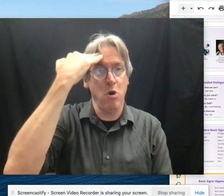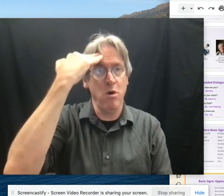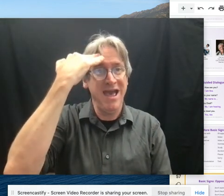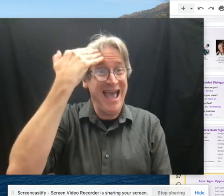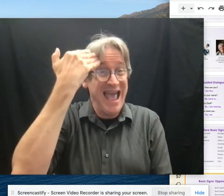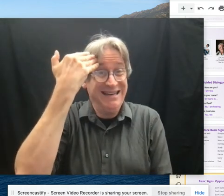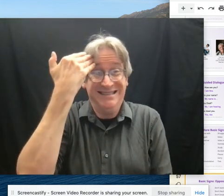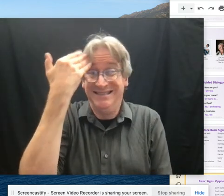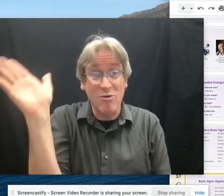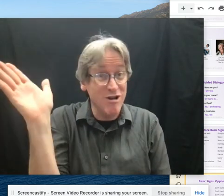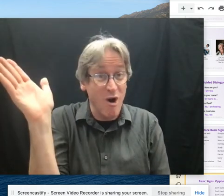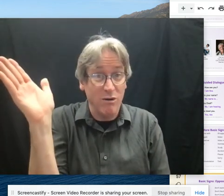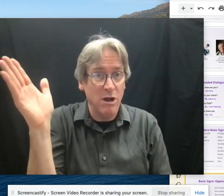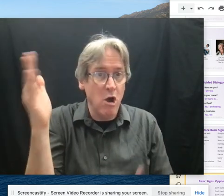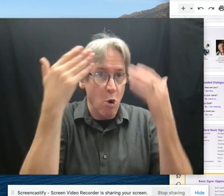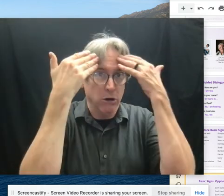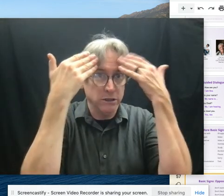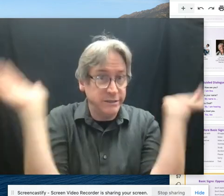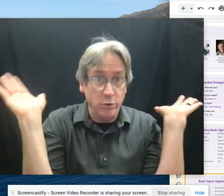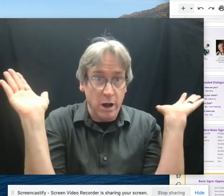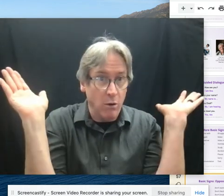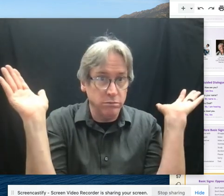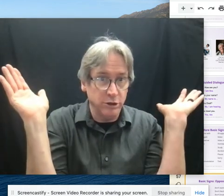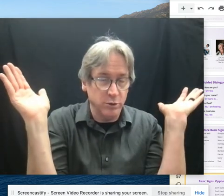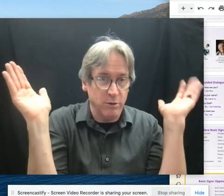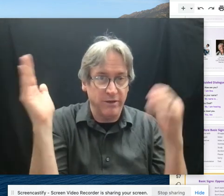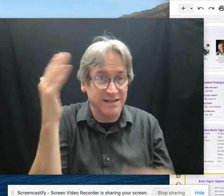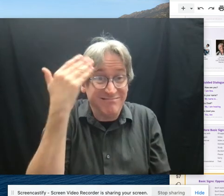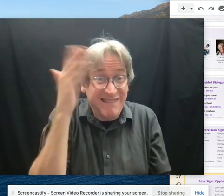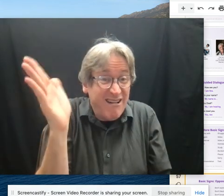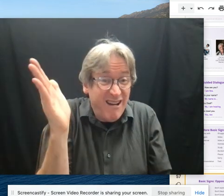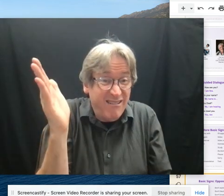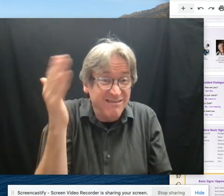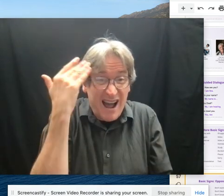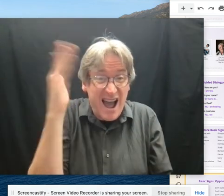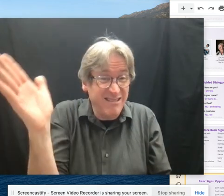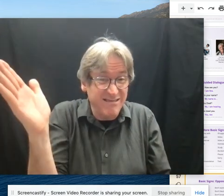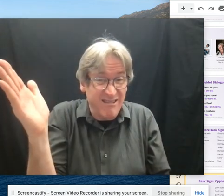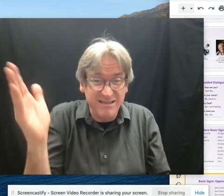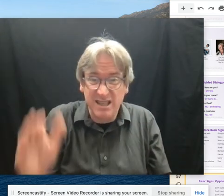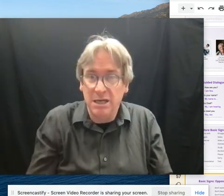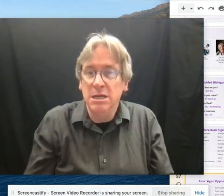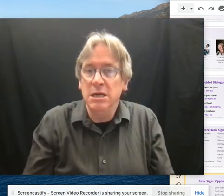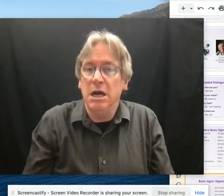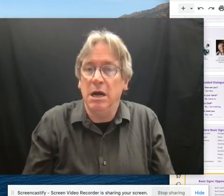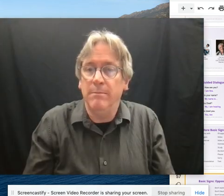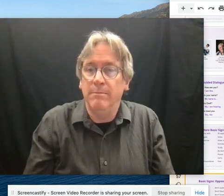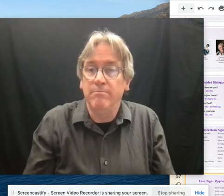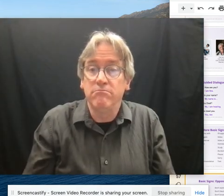So no and don't know, or don't know. You can do it with both hands. I don't know.